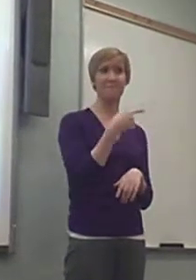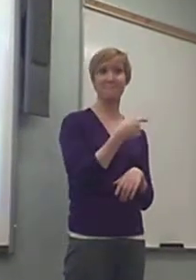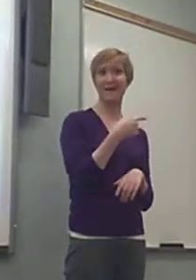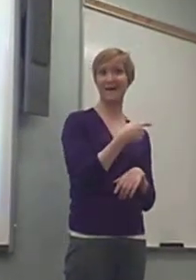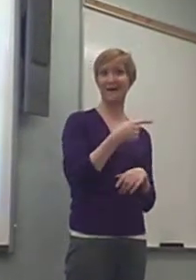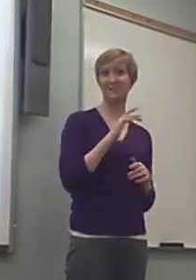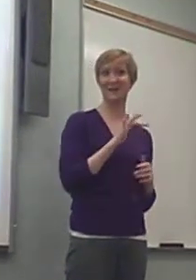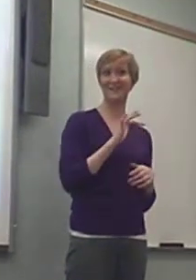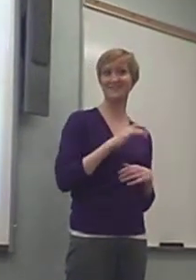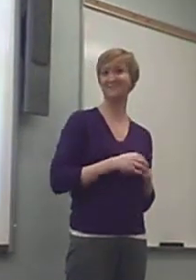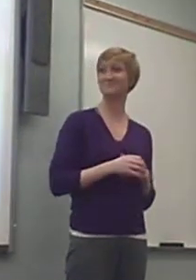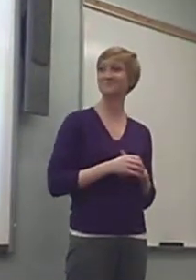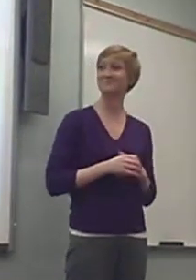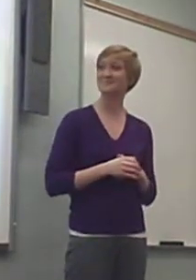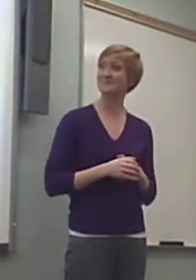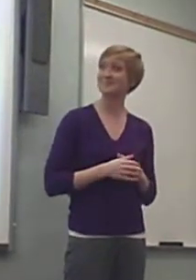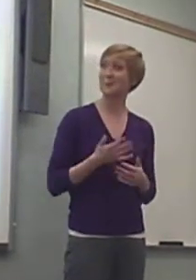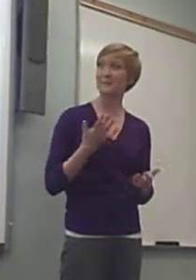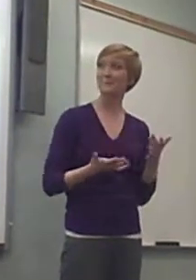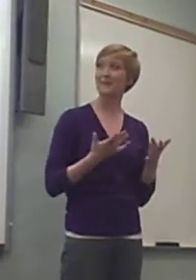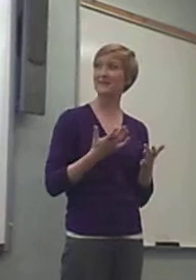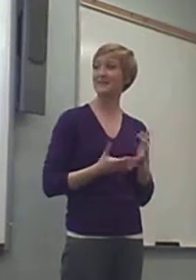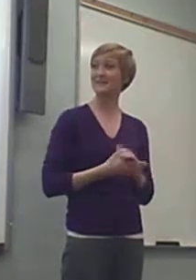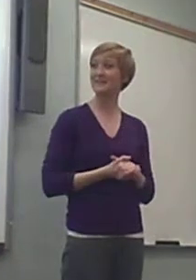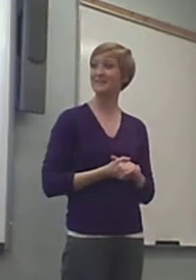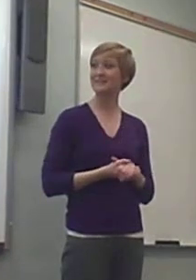Yeah, maybe. Let's see if it'll do it for me.